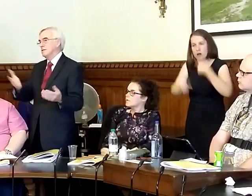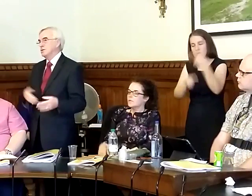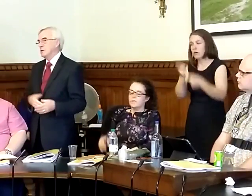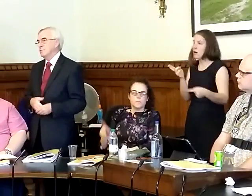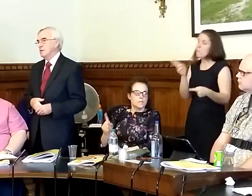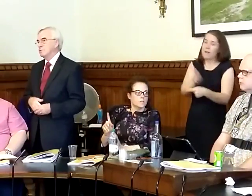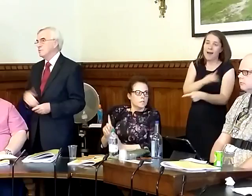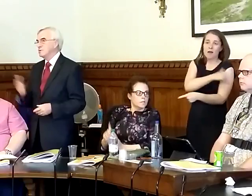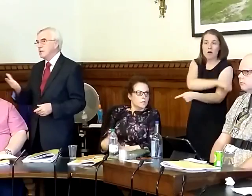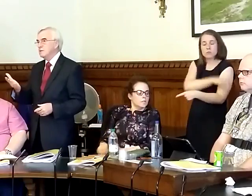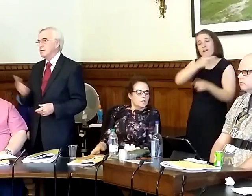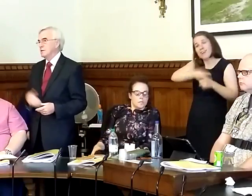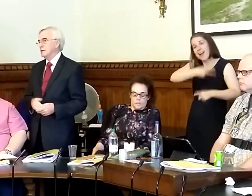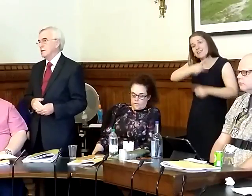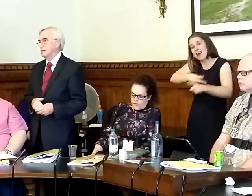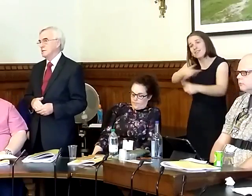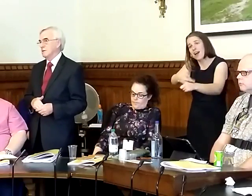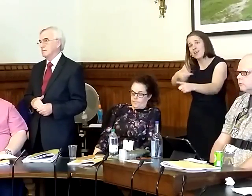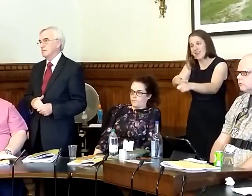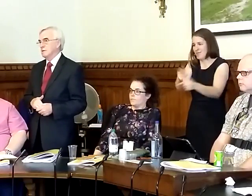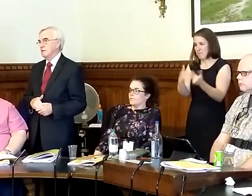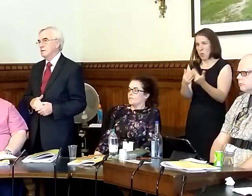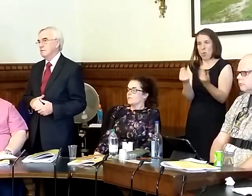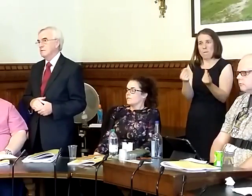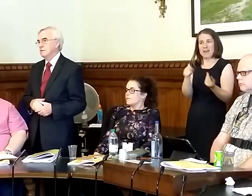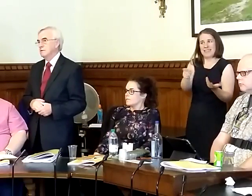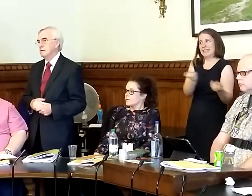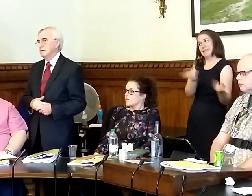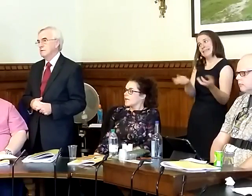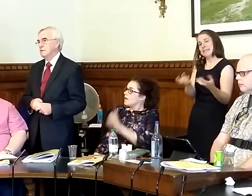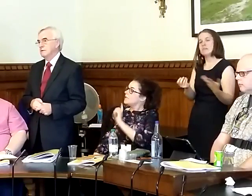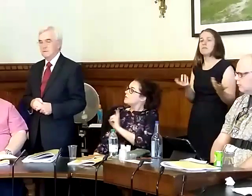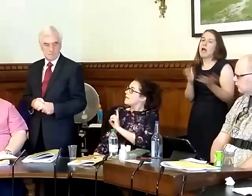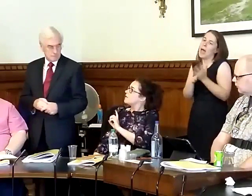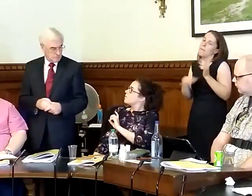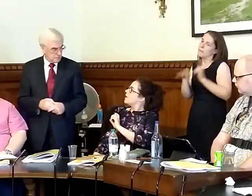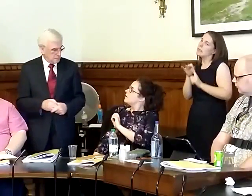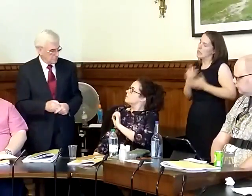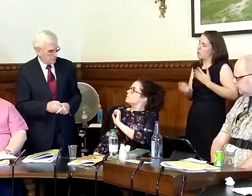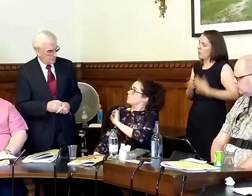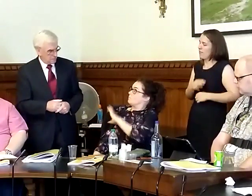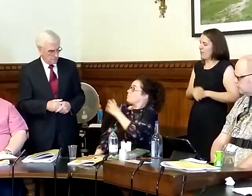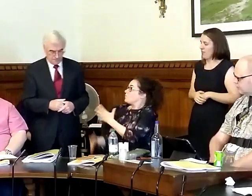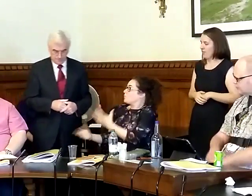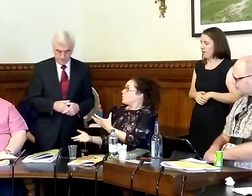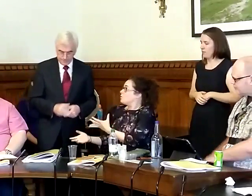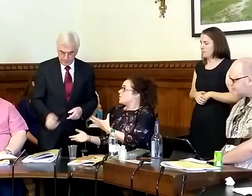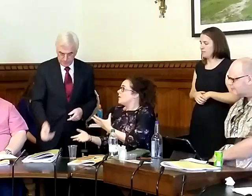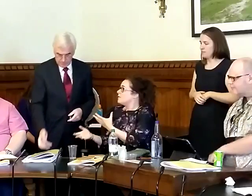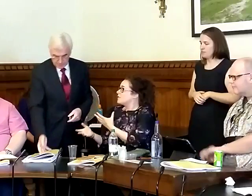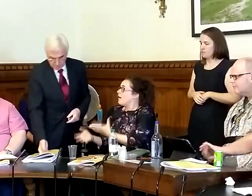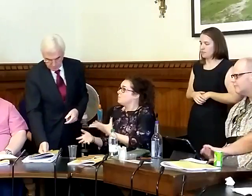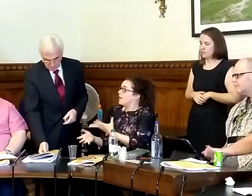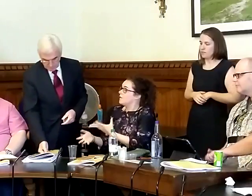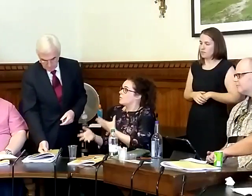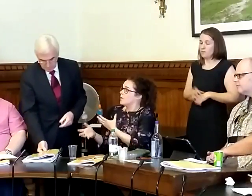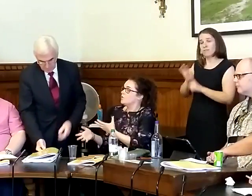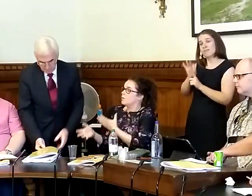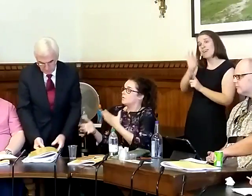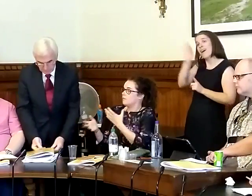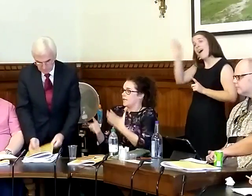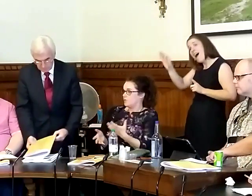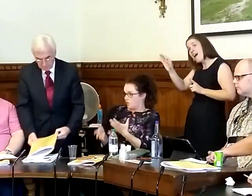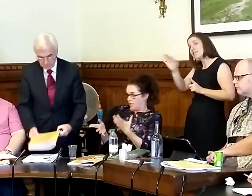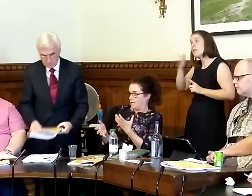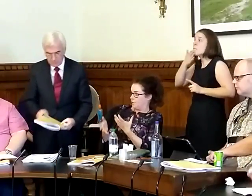down. Yeah. As individual MPs, we're all dealing with these cases as well. Yeah. Can I just ask, from the timeline